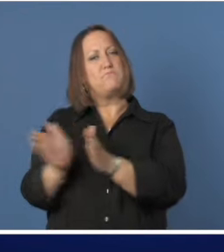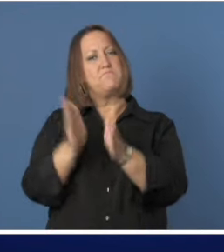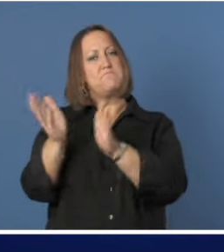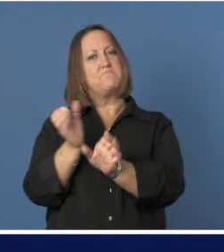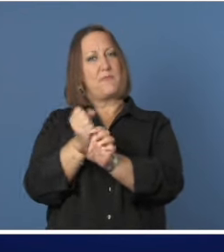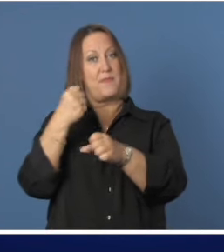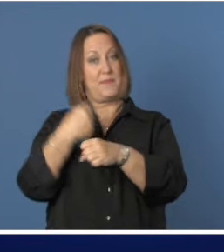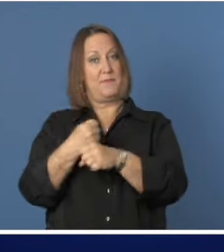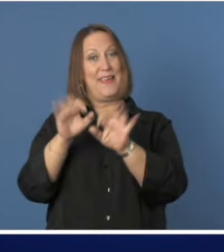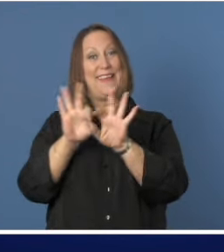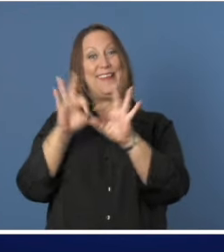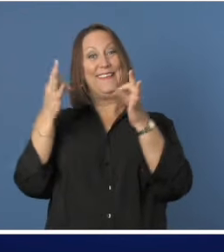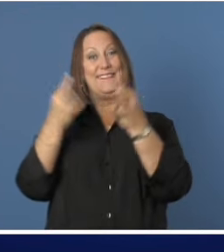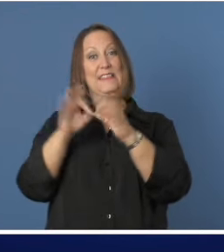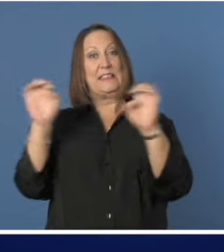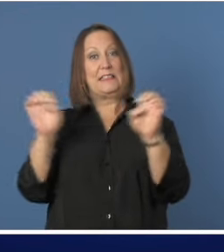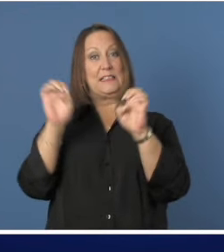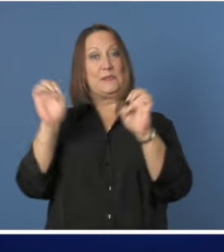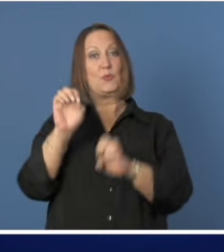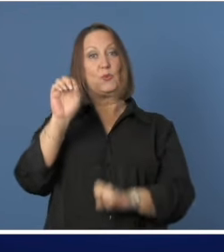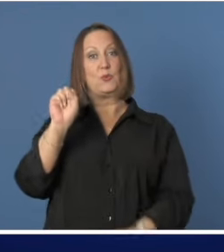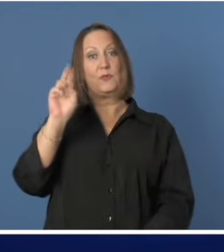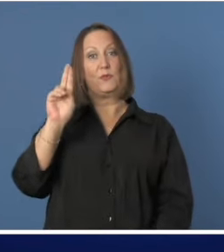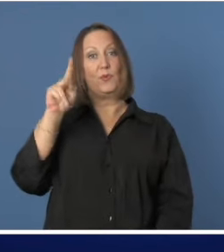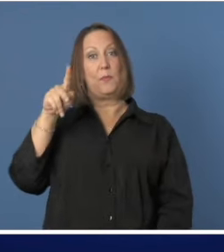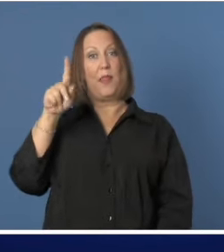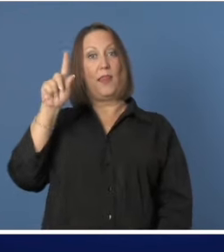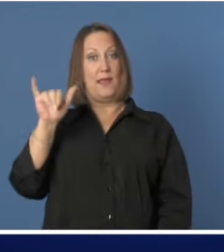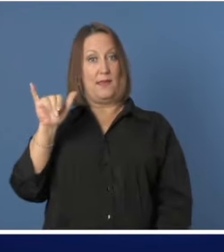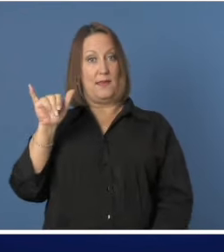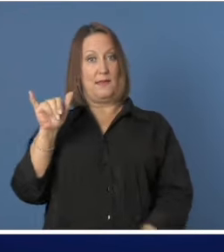Prepare a family emergency supplies kit.